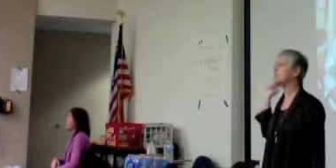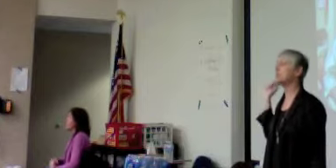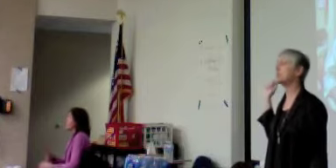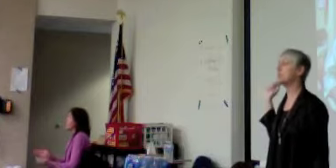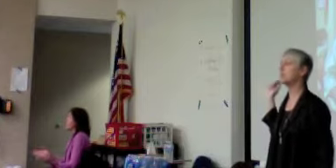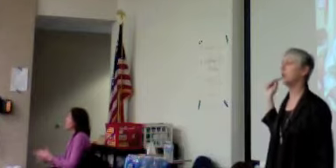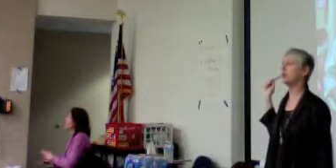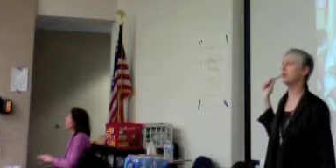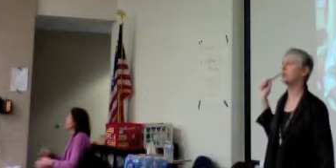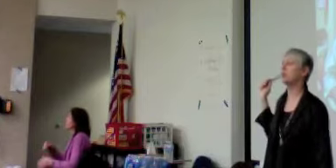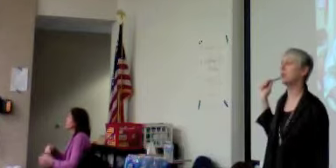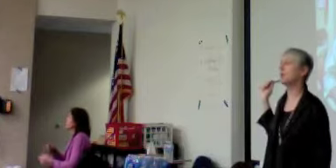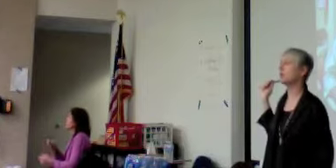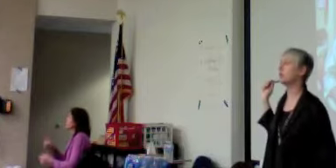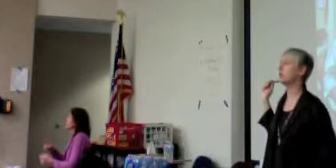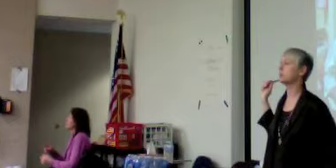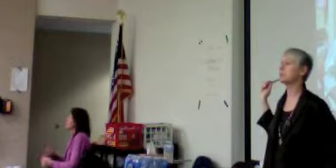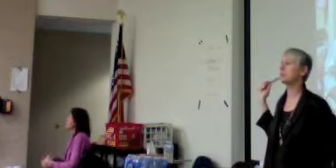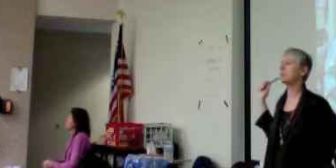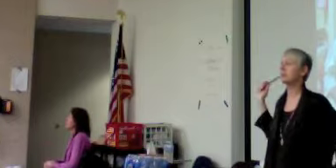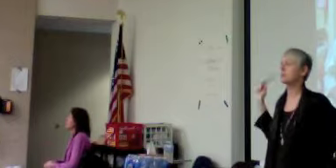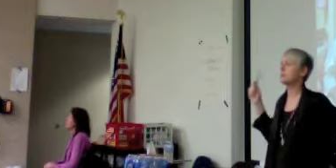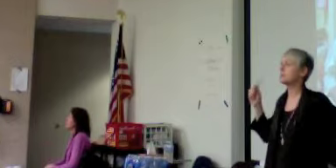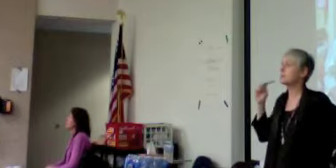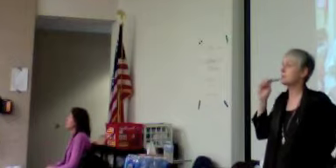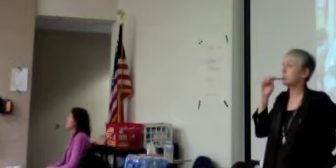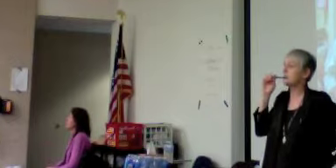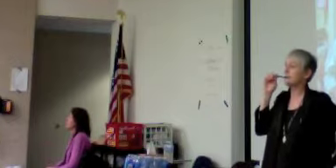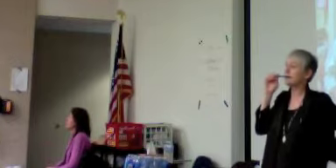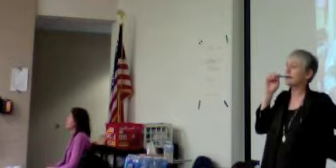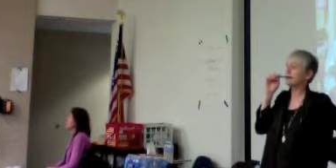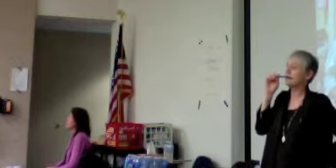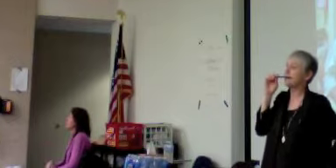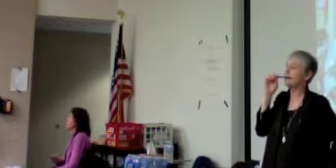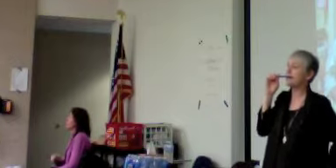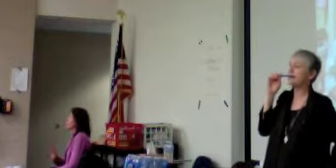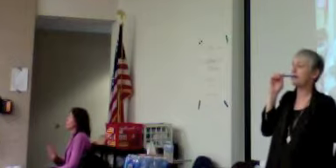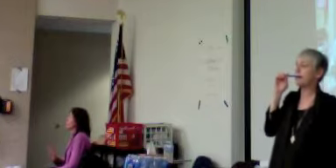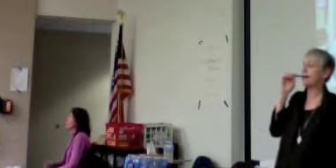what wasn't in this video that was in the other videos?